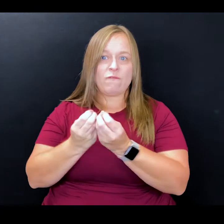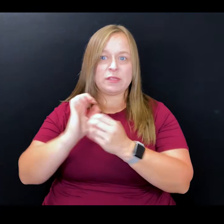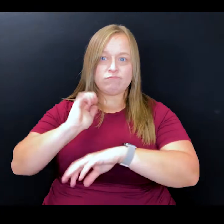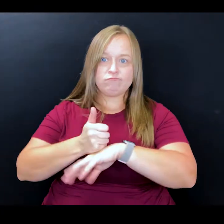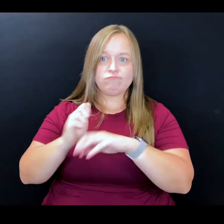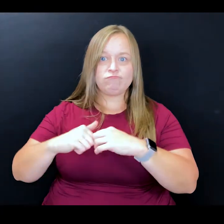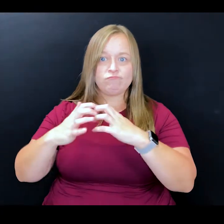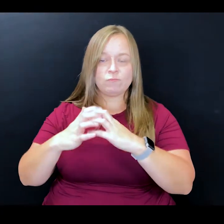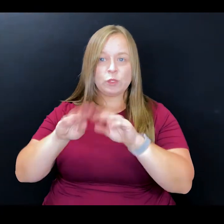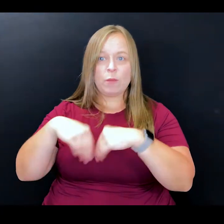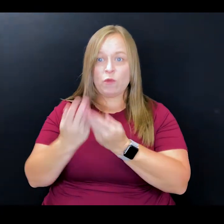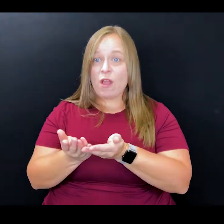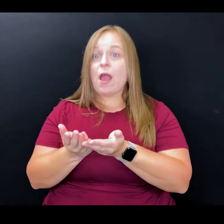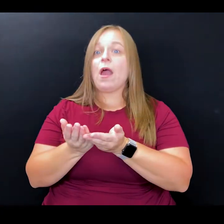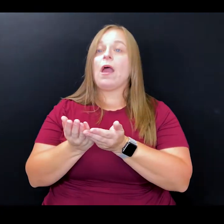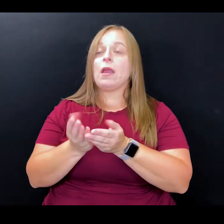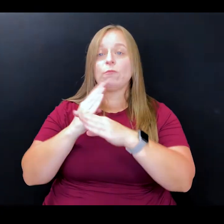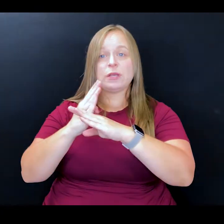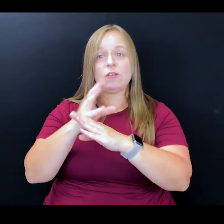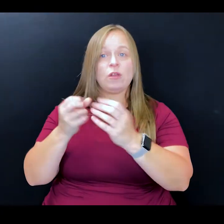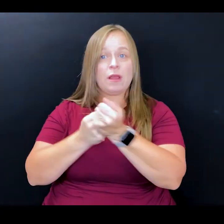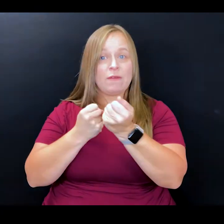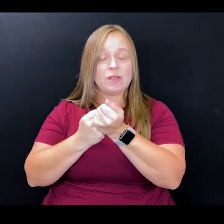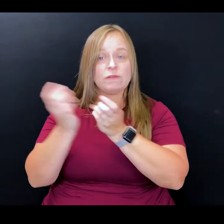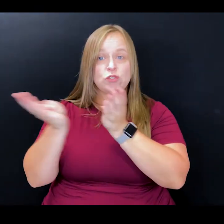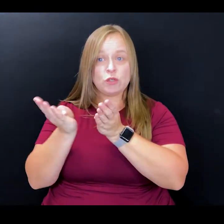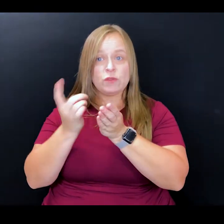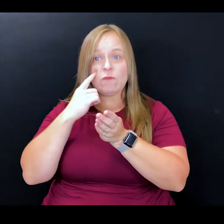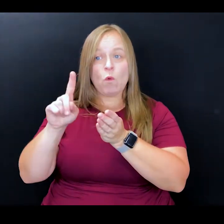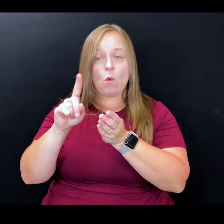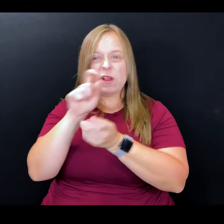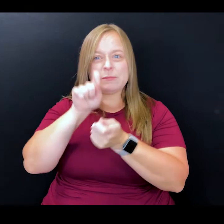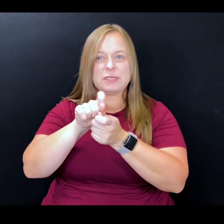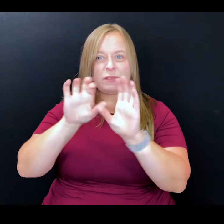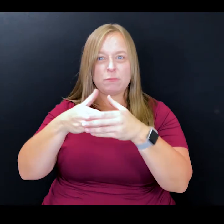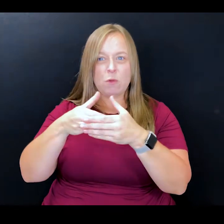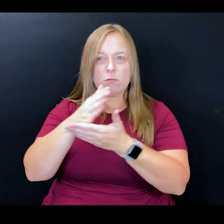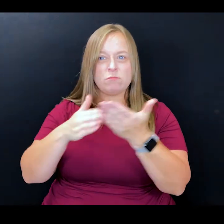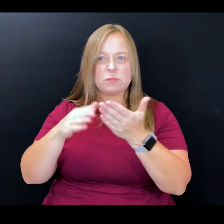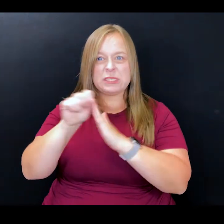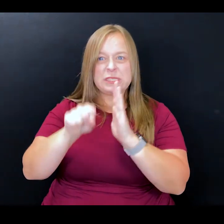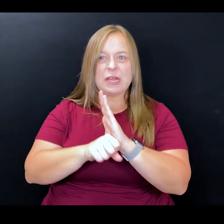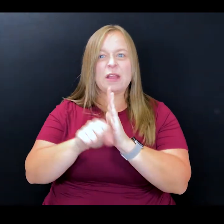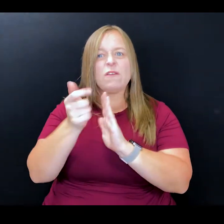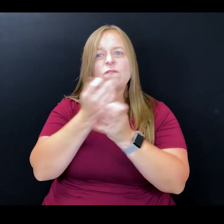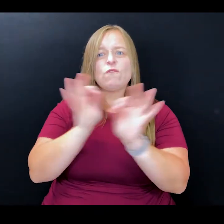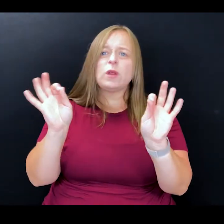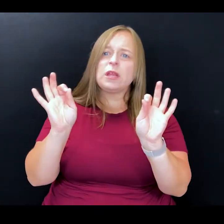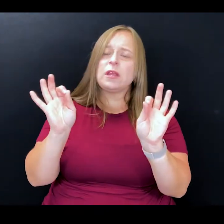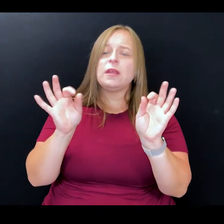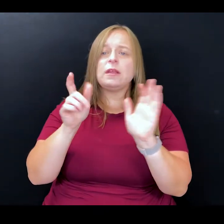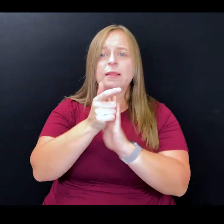office came into existence to provide protection and advocacy services for a particular part of the state. So it was free